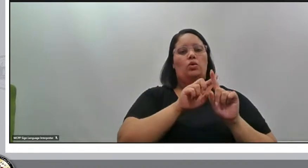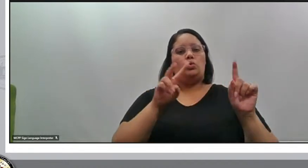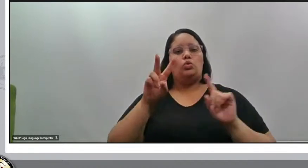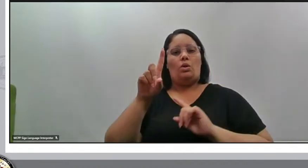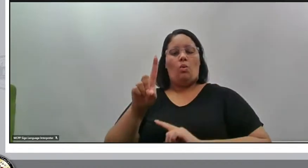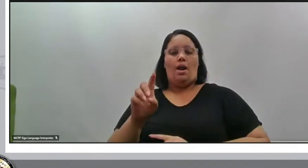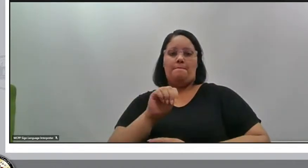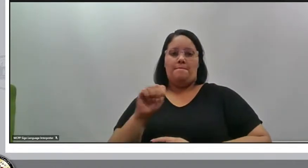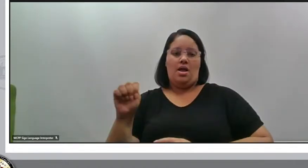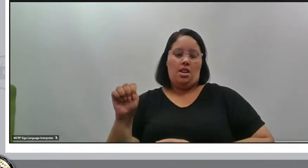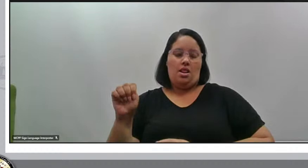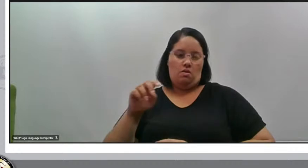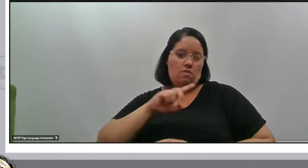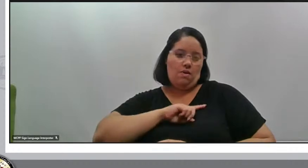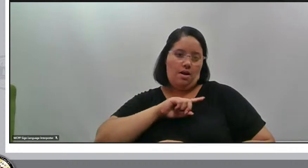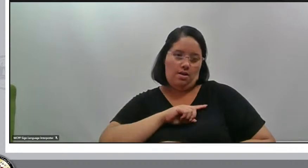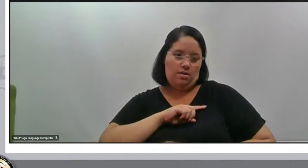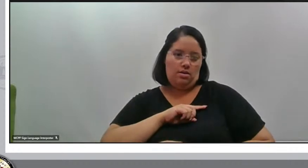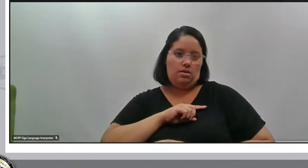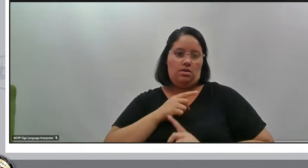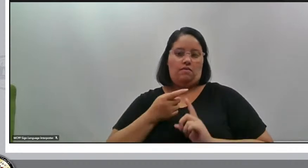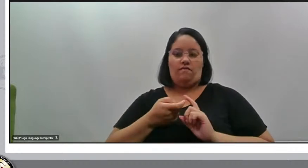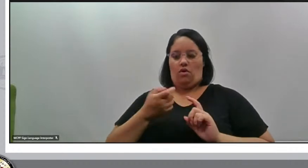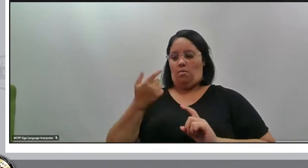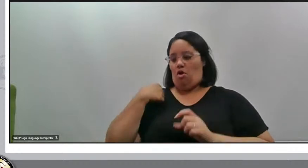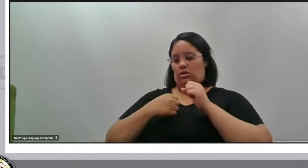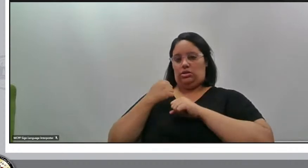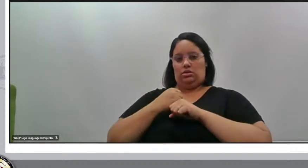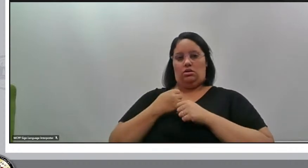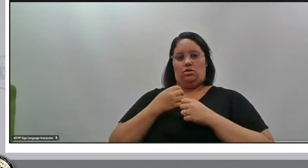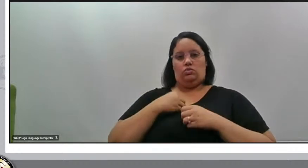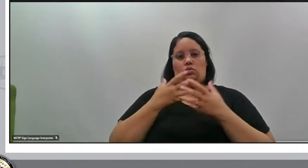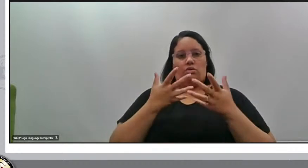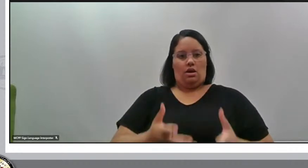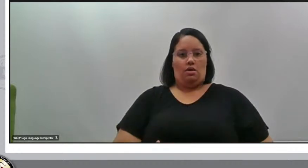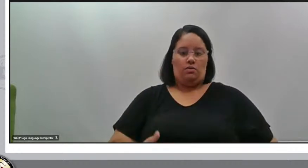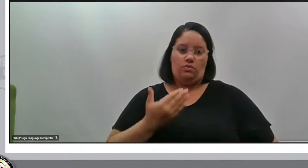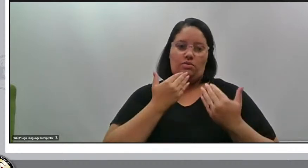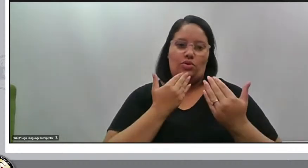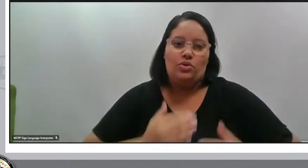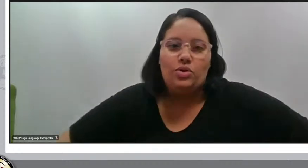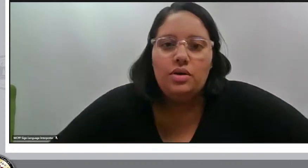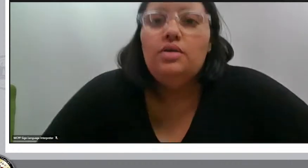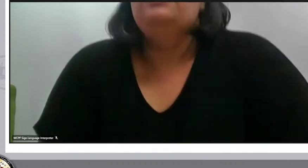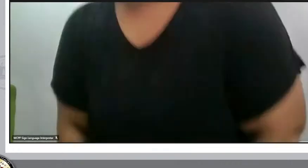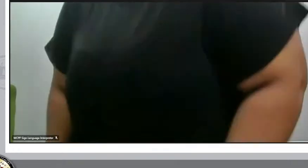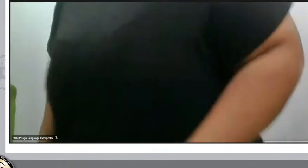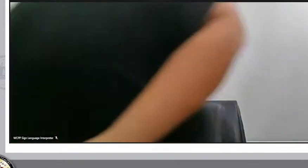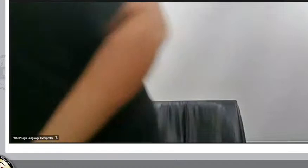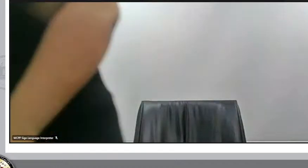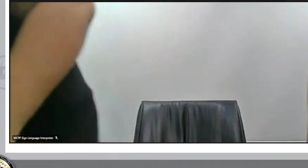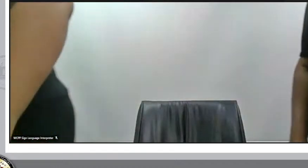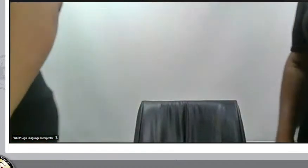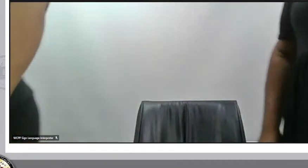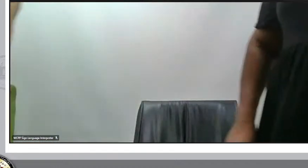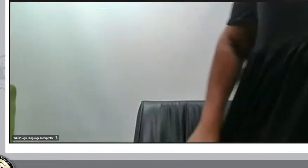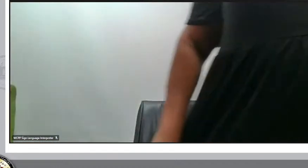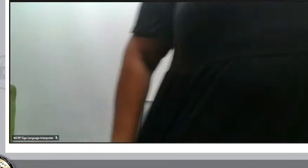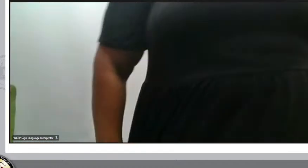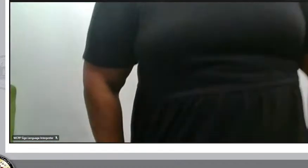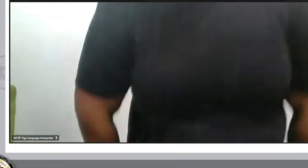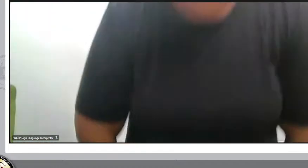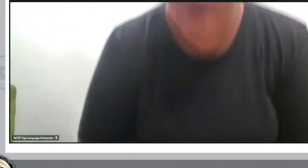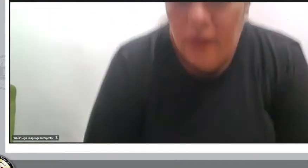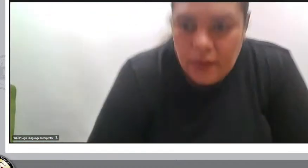million from the previous financial year to this one. Thank you very much. I'll hand over to the administration.